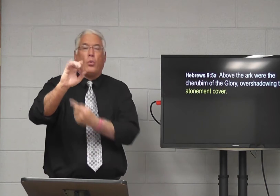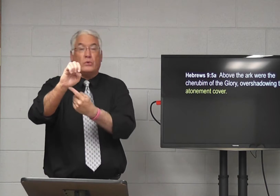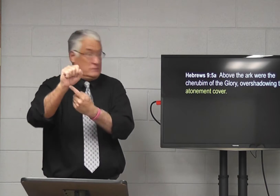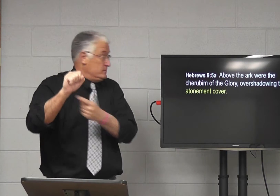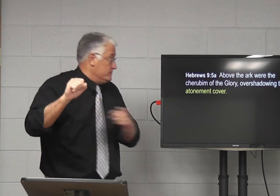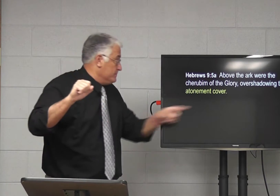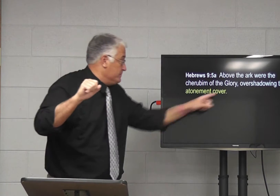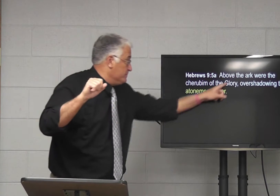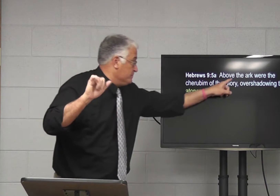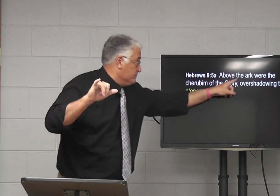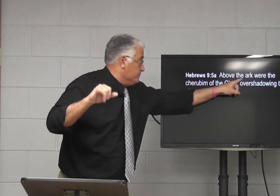of holies,